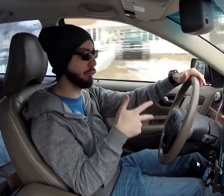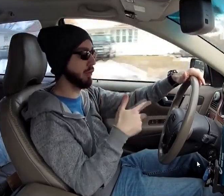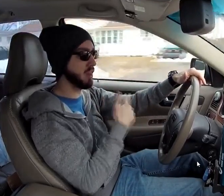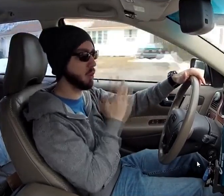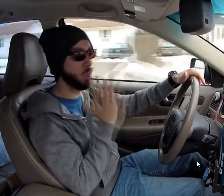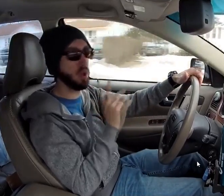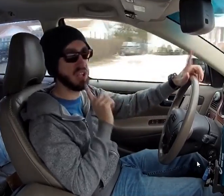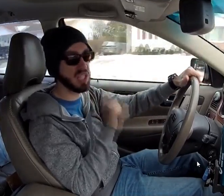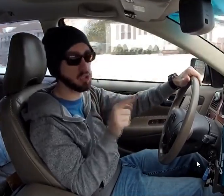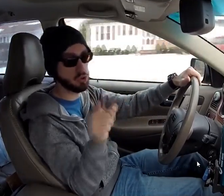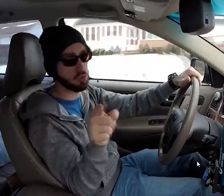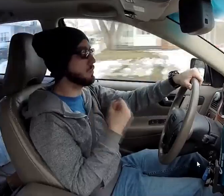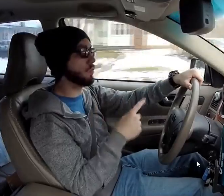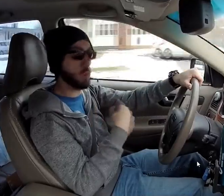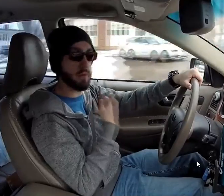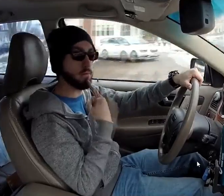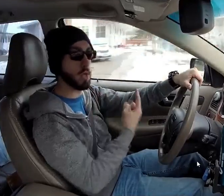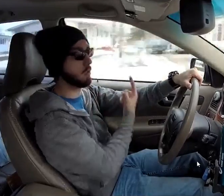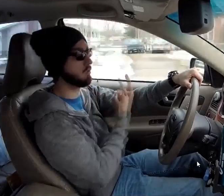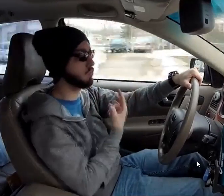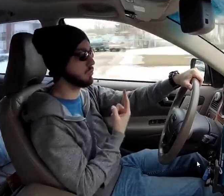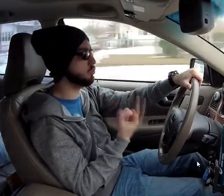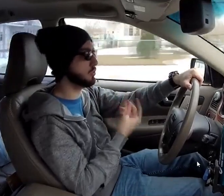you kind of have to wait sometimes if they don't come to the window.